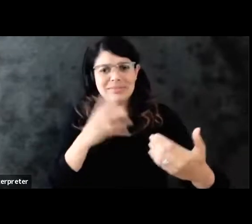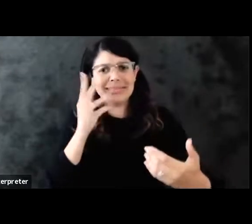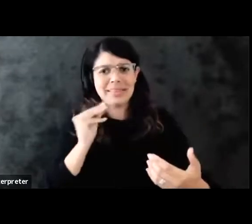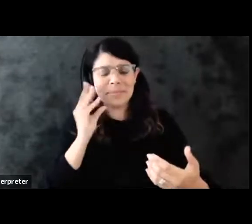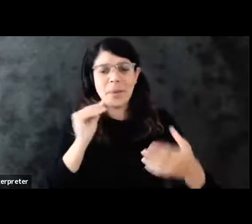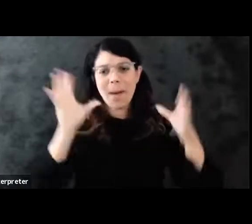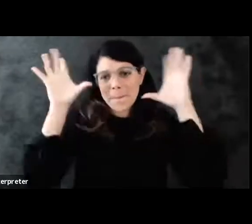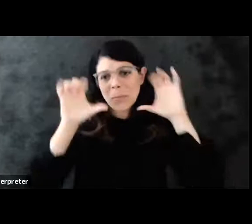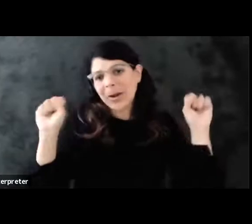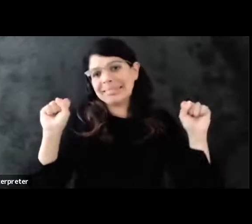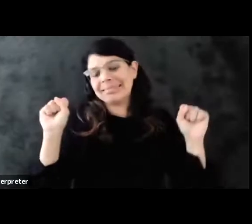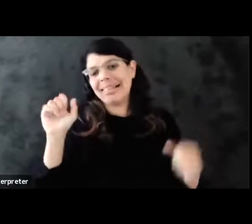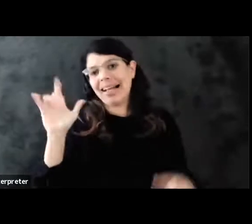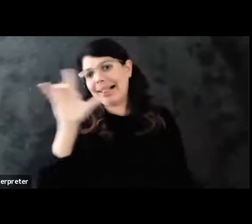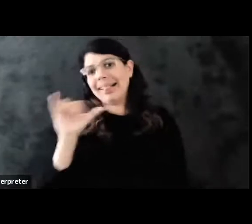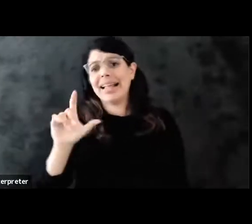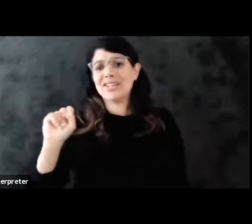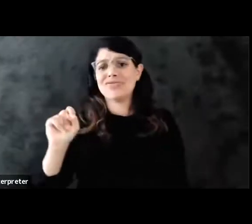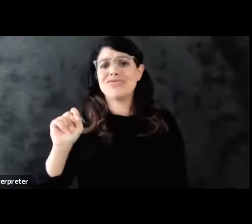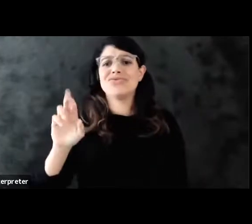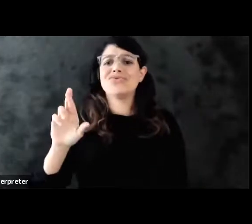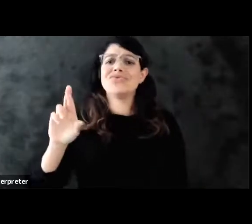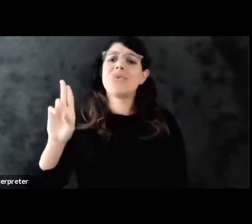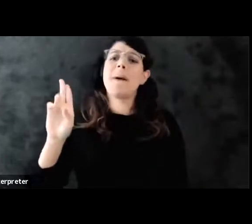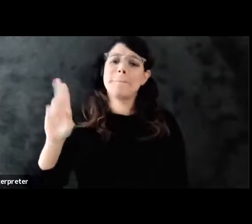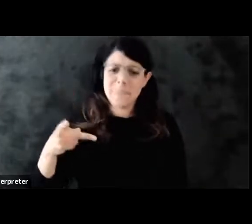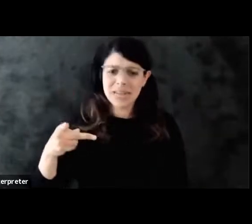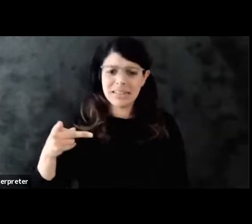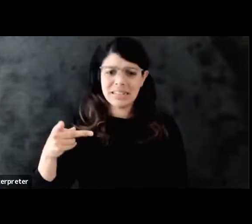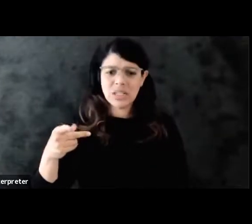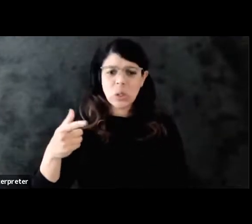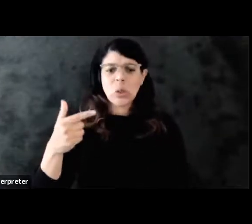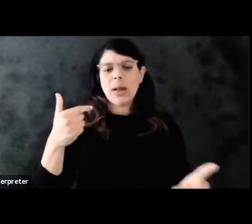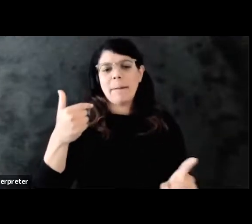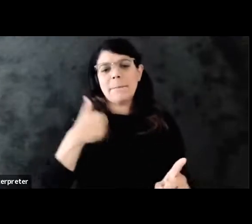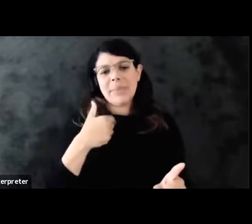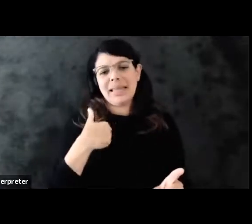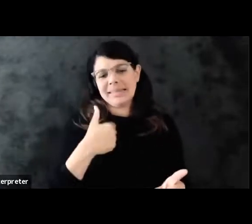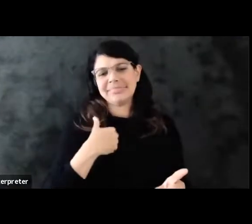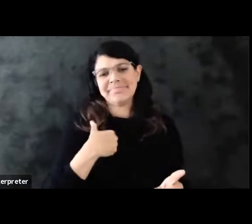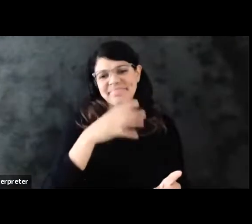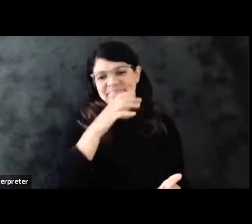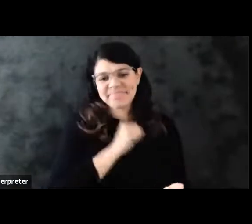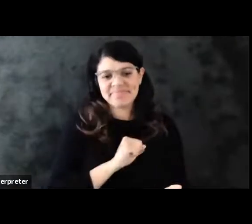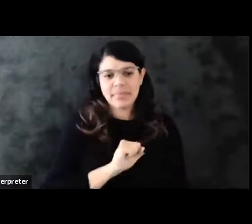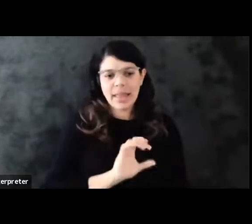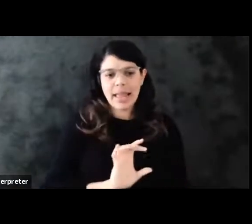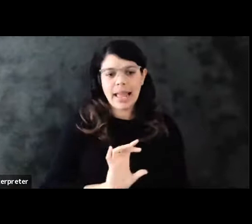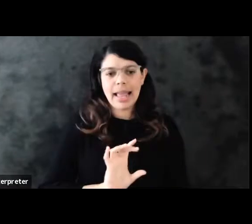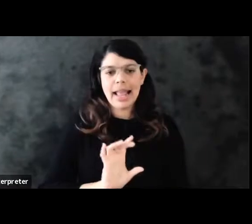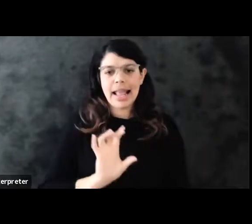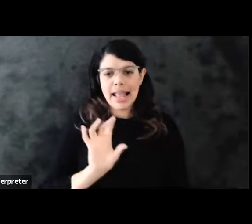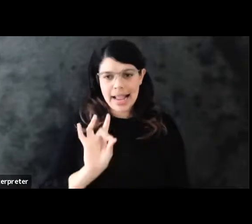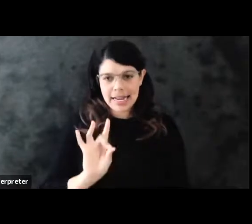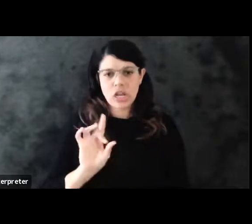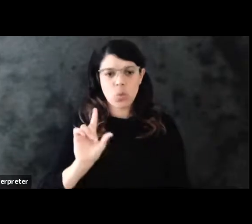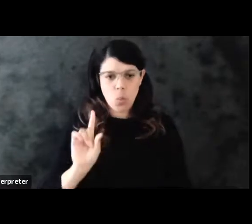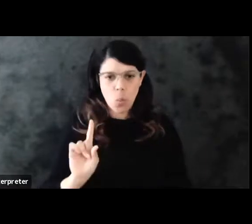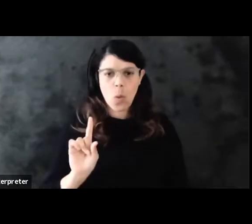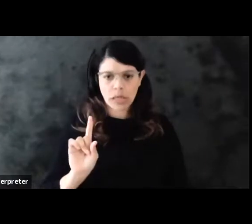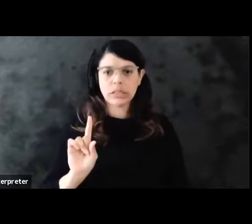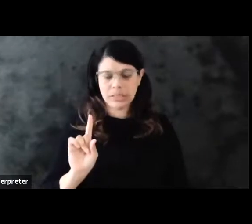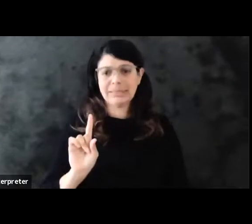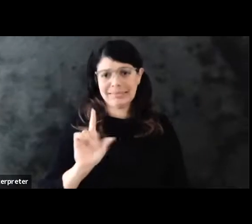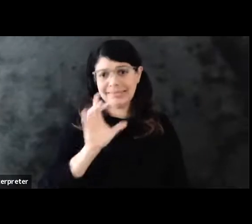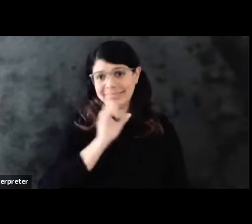I'm 81 years old, so I've seen a lot of presidents over in my lifetime, right? Bad ones